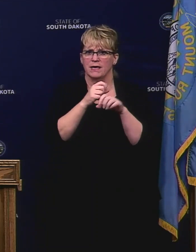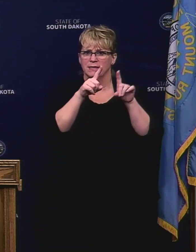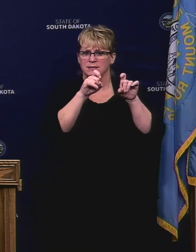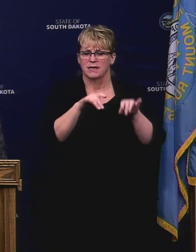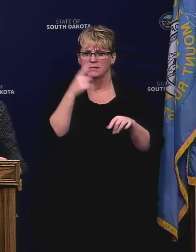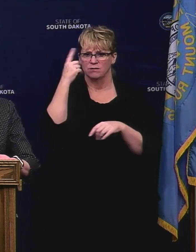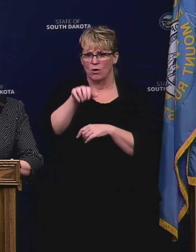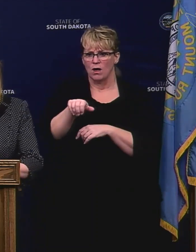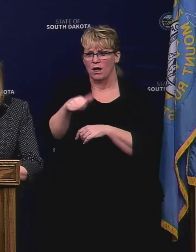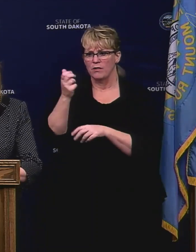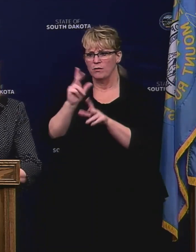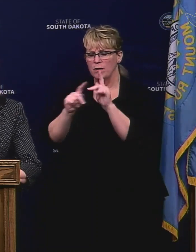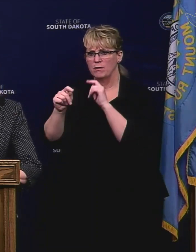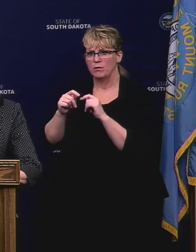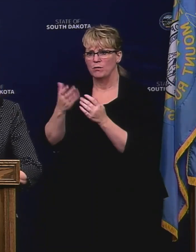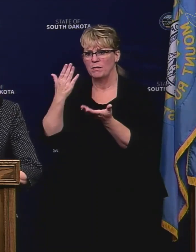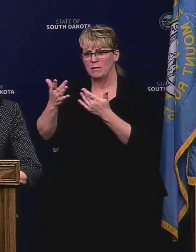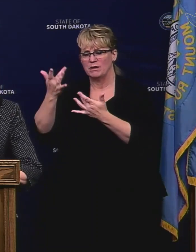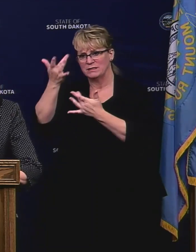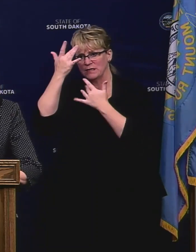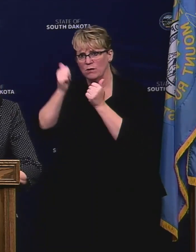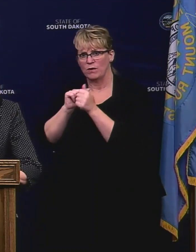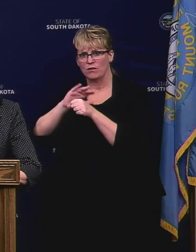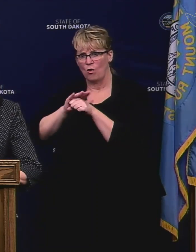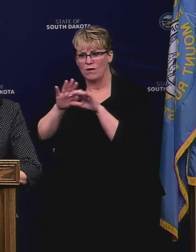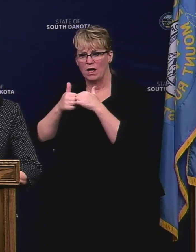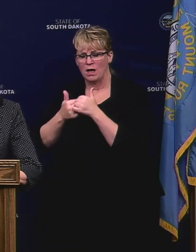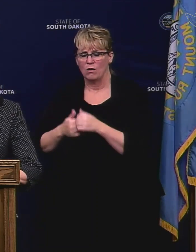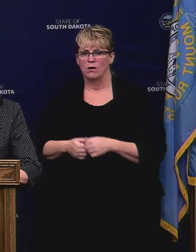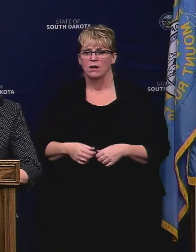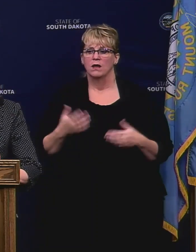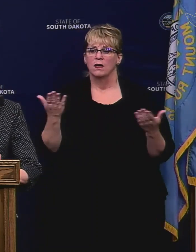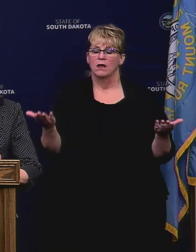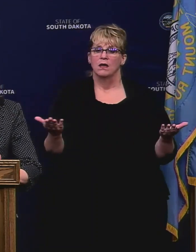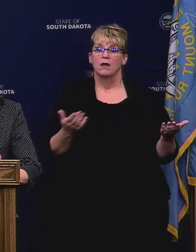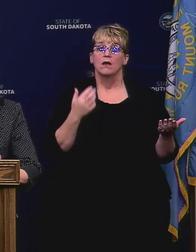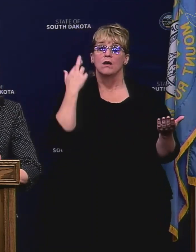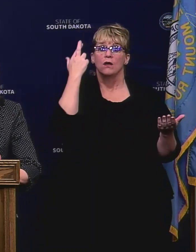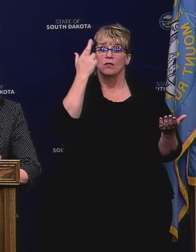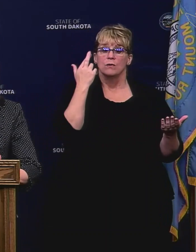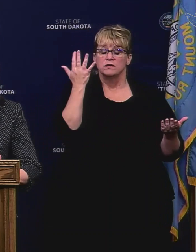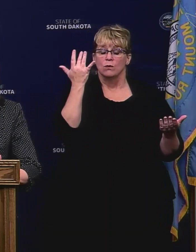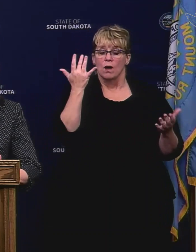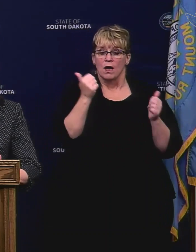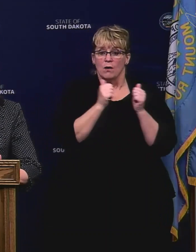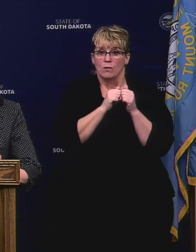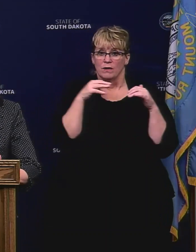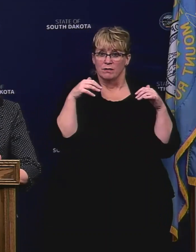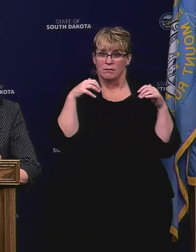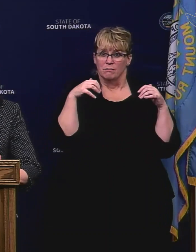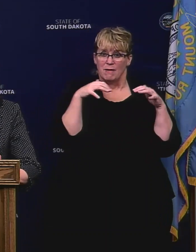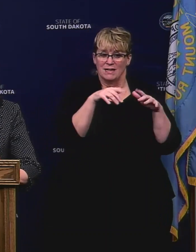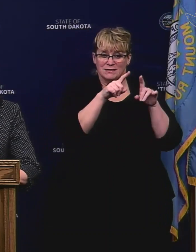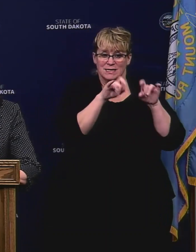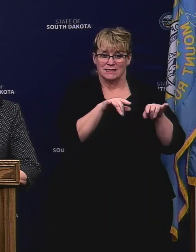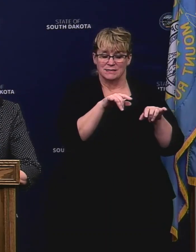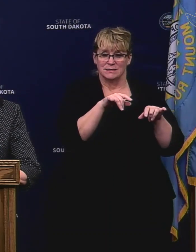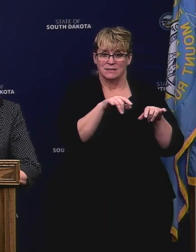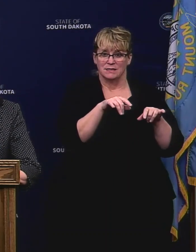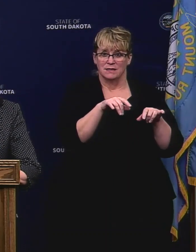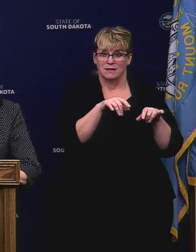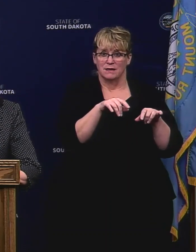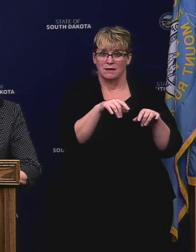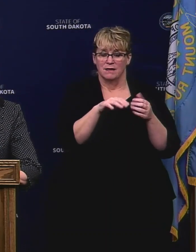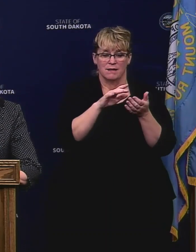for anyone showing COVID symptoms? So the reason we're able to move forward with mass testing at this time is because the supply chain